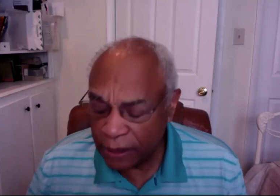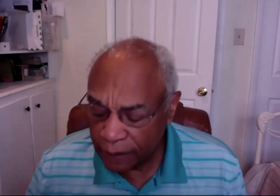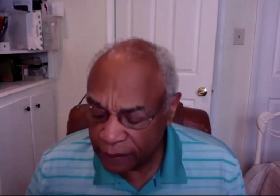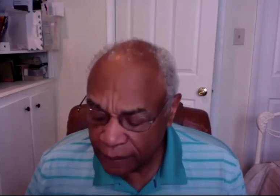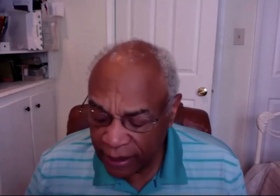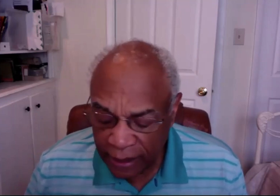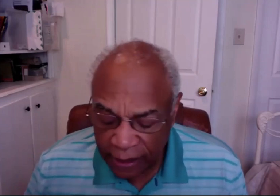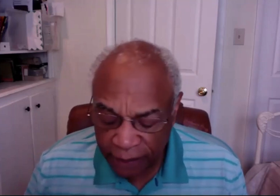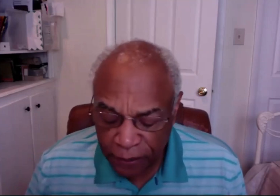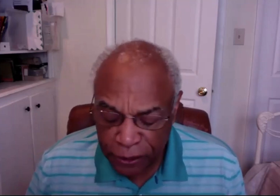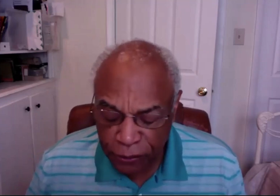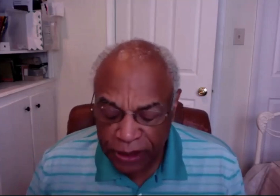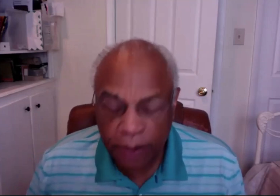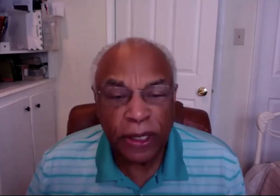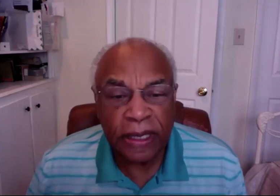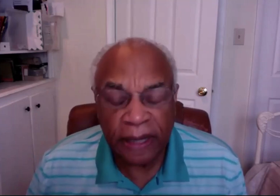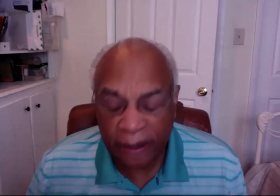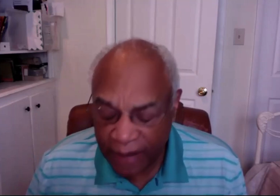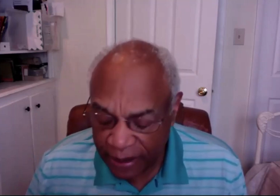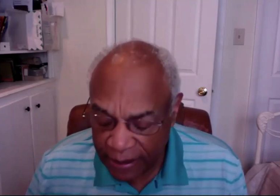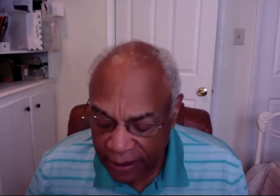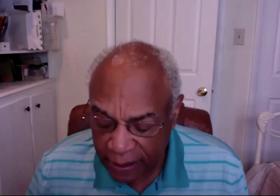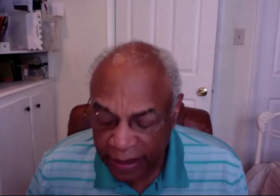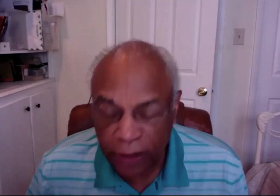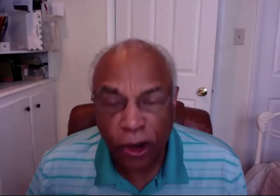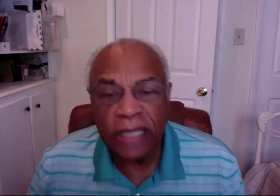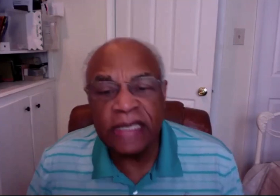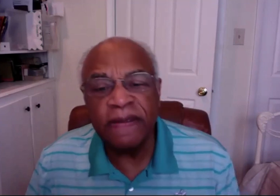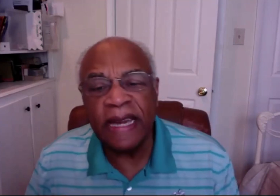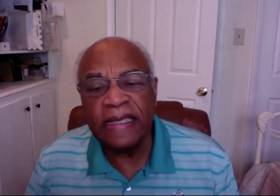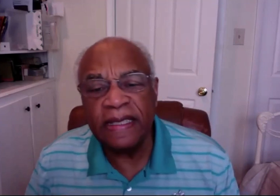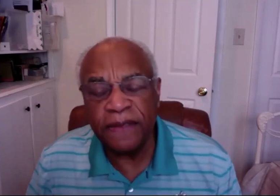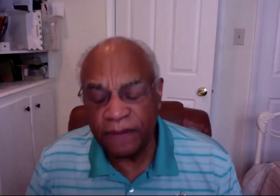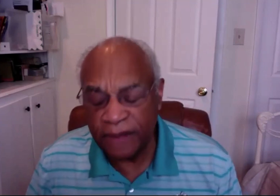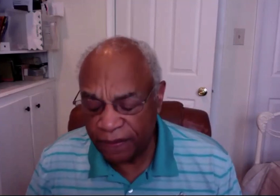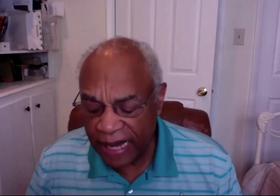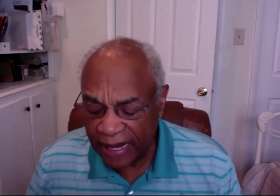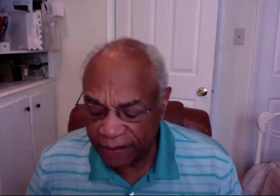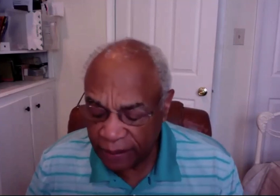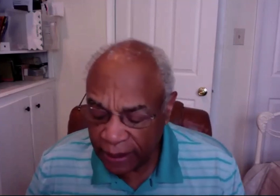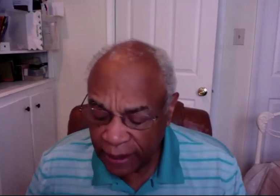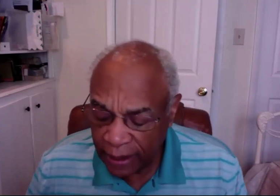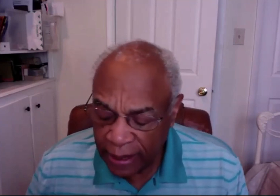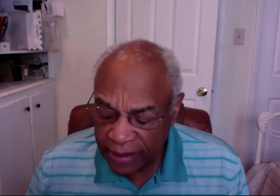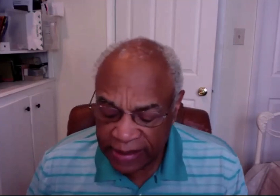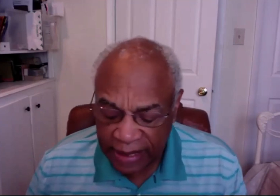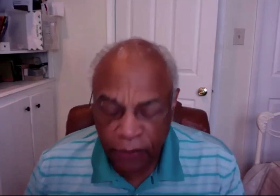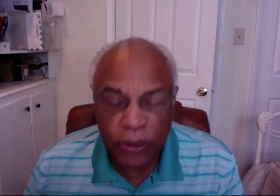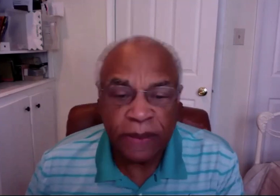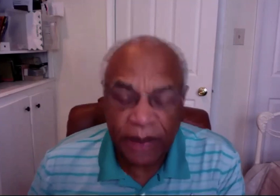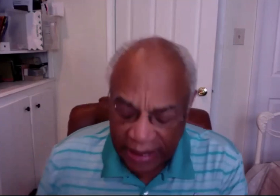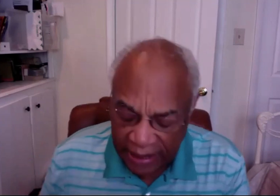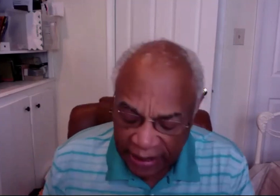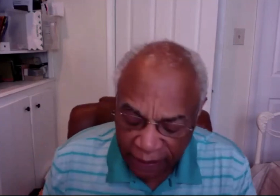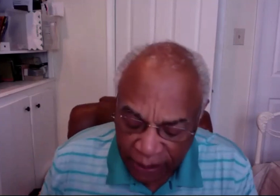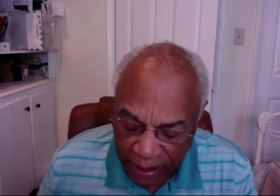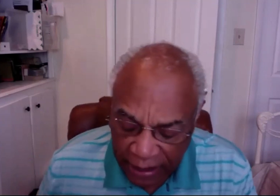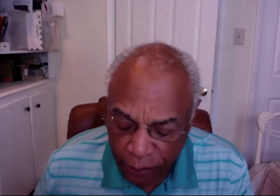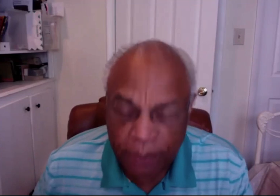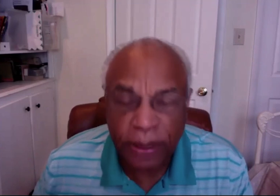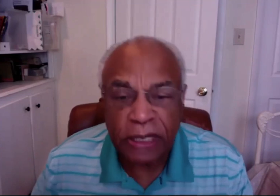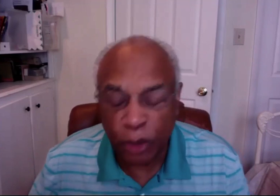occurred. The first was the murder of Emmett Till in August of 1955. The second was the beginning of